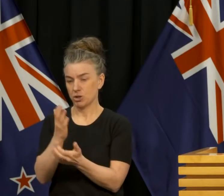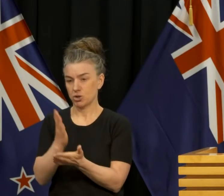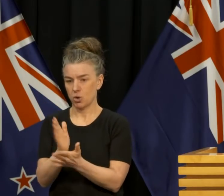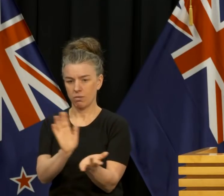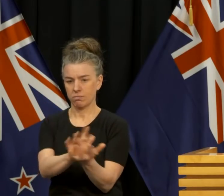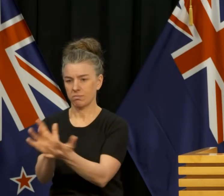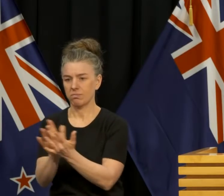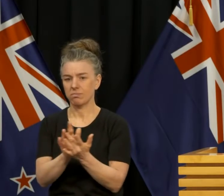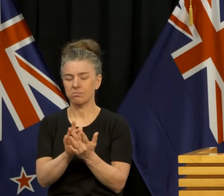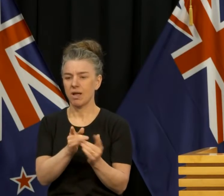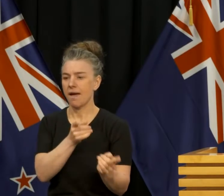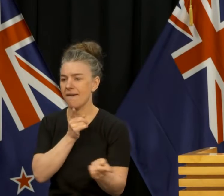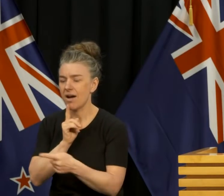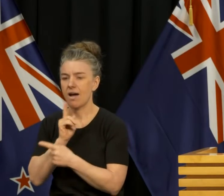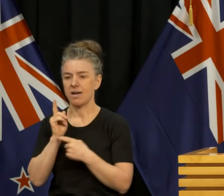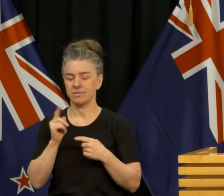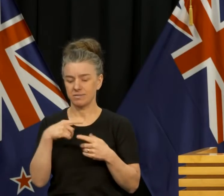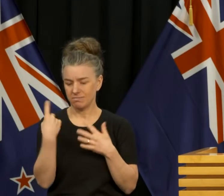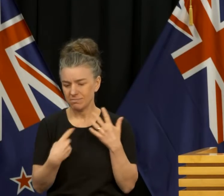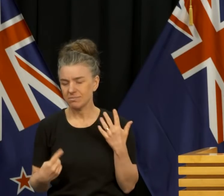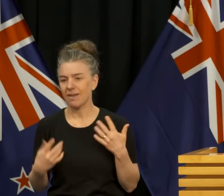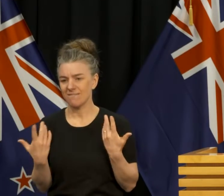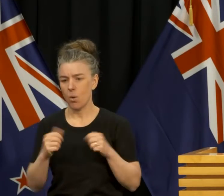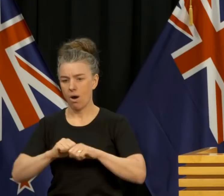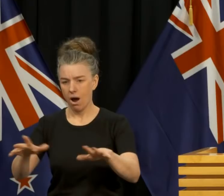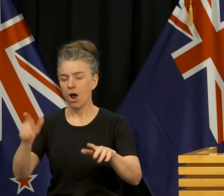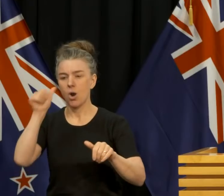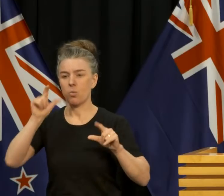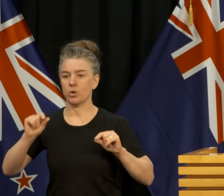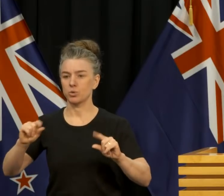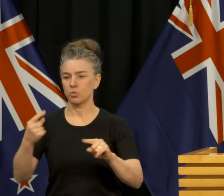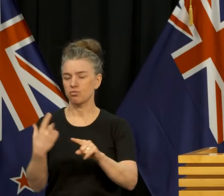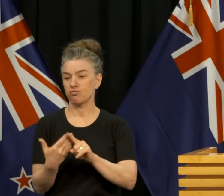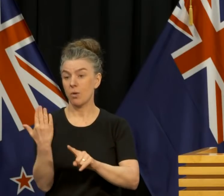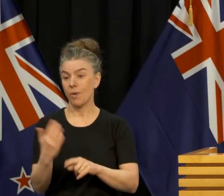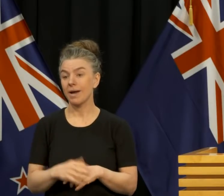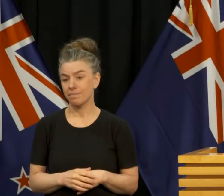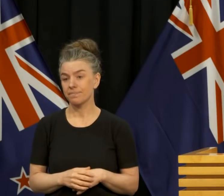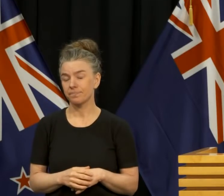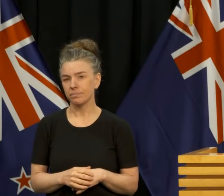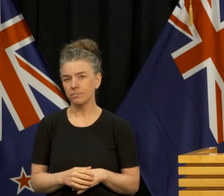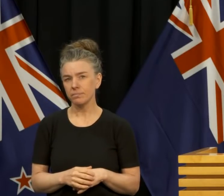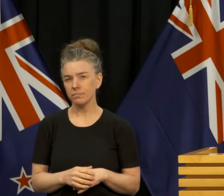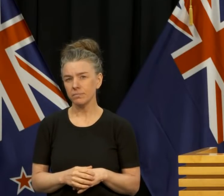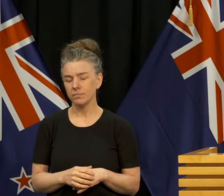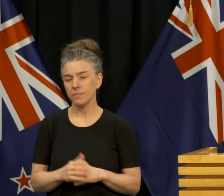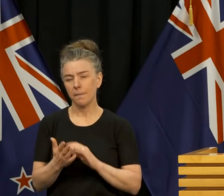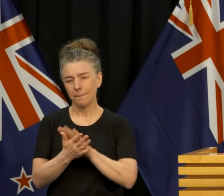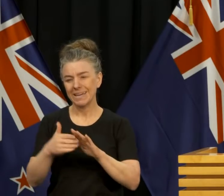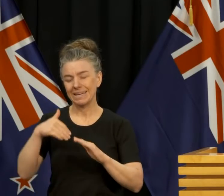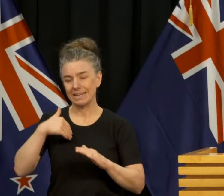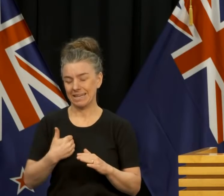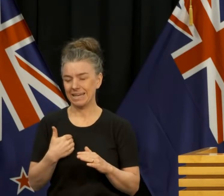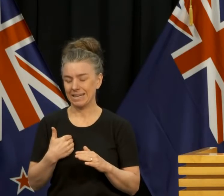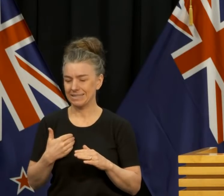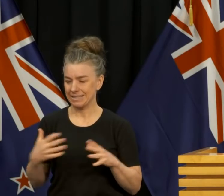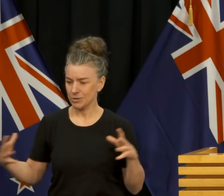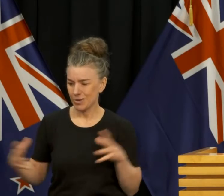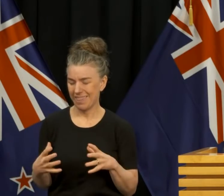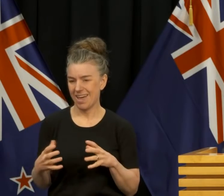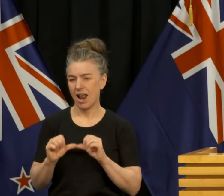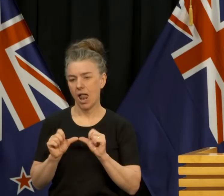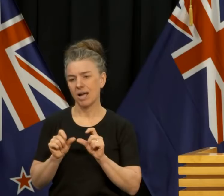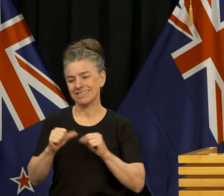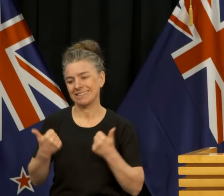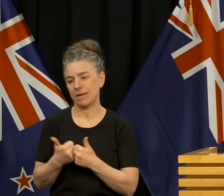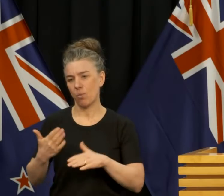relevant advice is supplied to anybody that needs it. And it will require a combined effort though, because if you